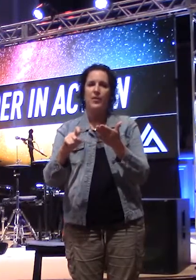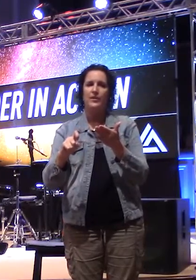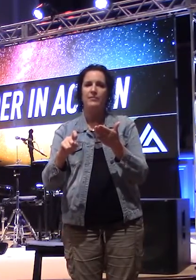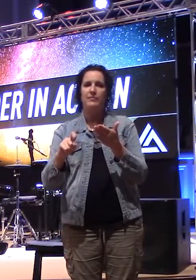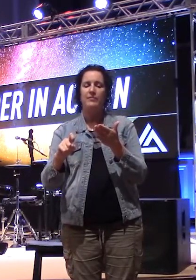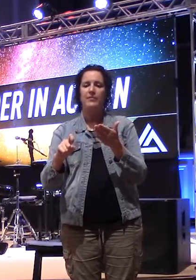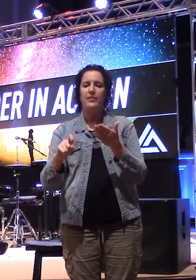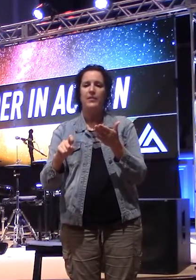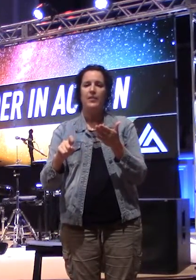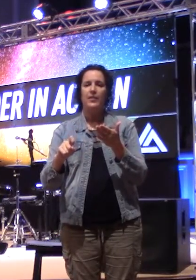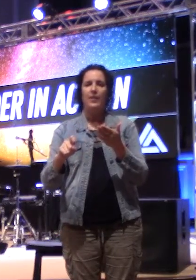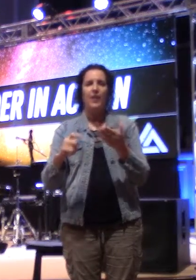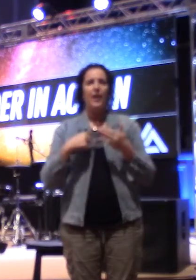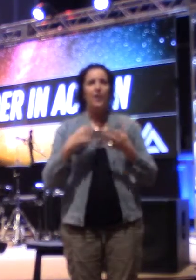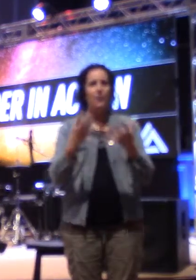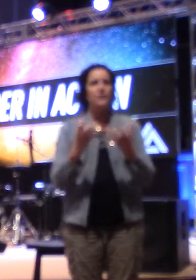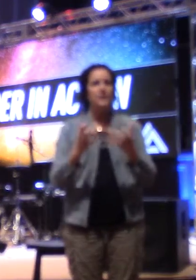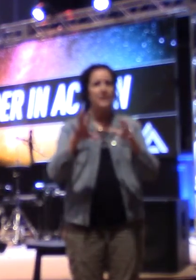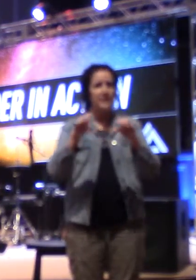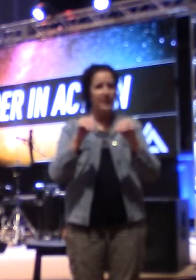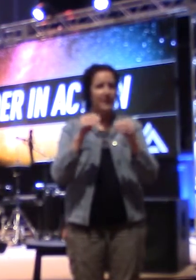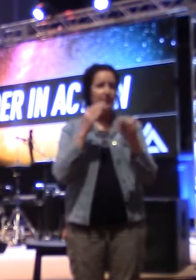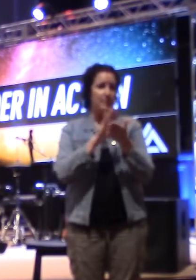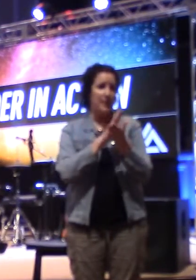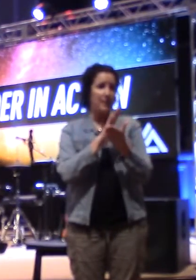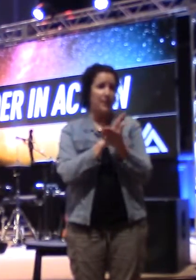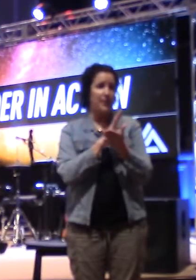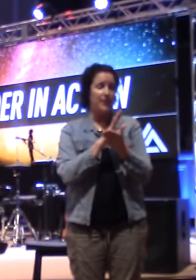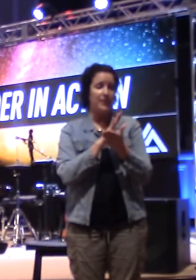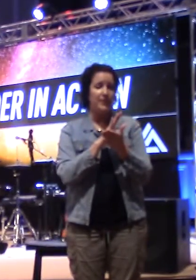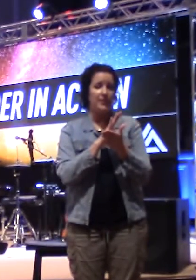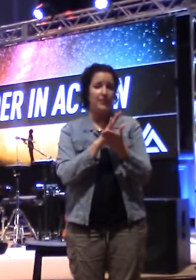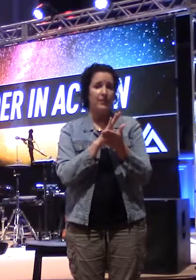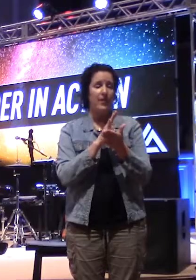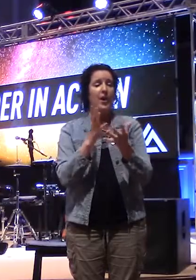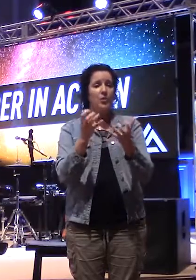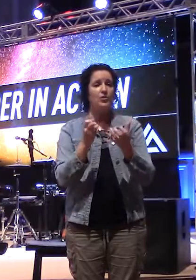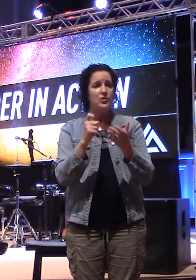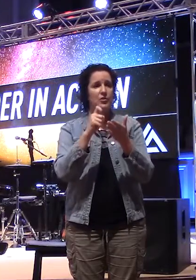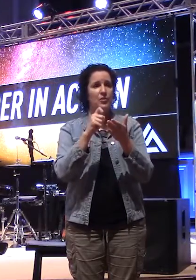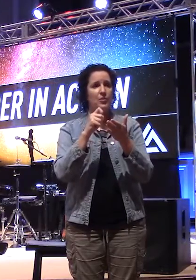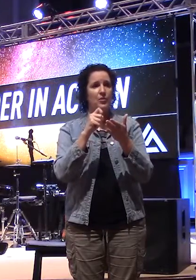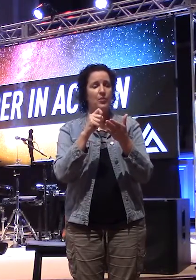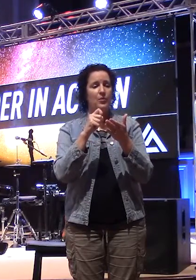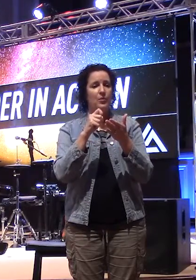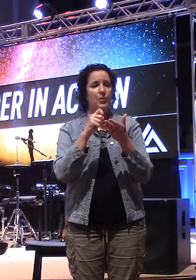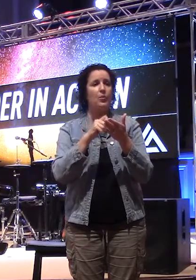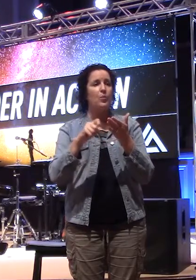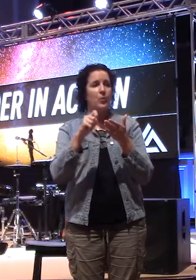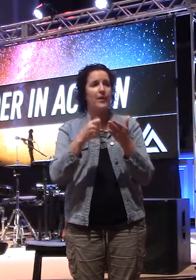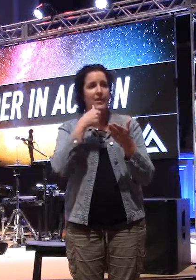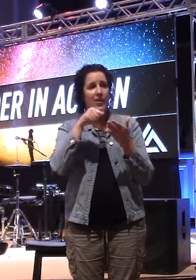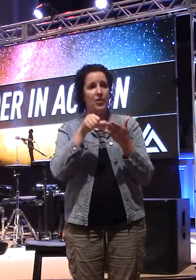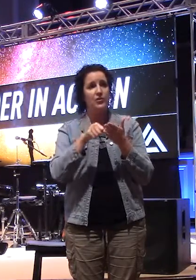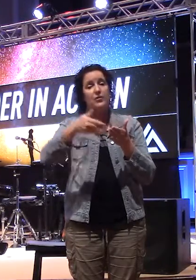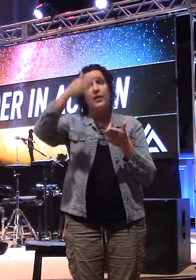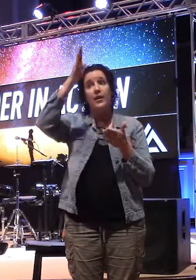have your clothes tonight. I want you to take that blank sheet of paper out of the shelf. And I want you to write a letter. A letter to